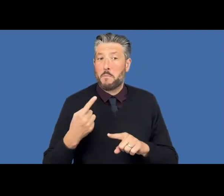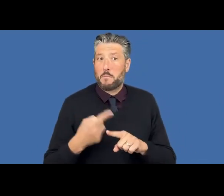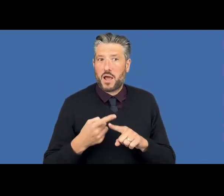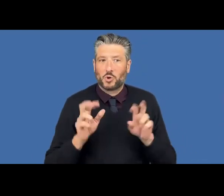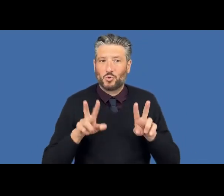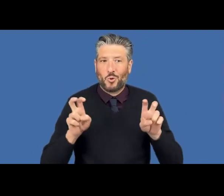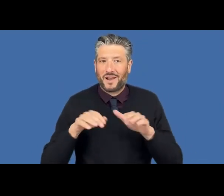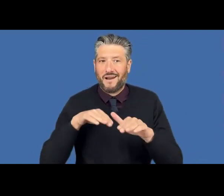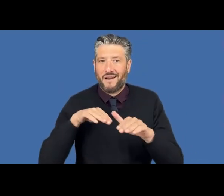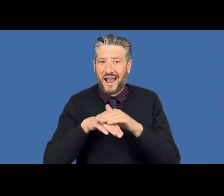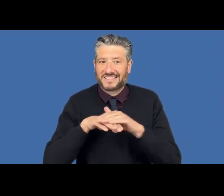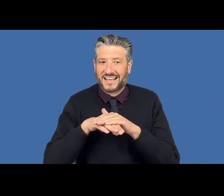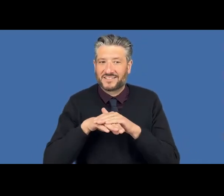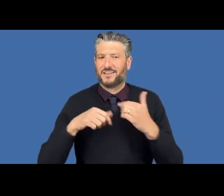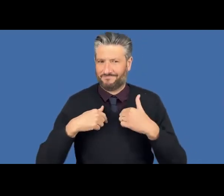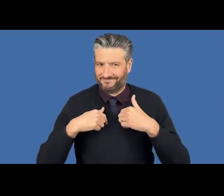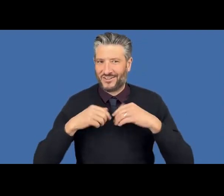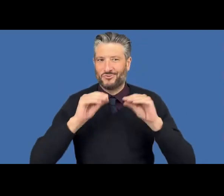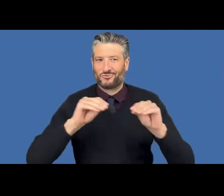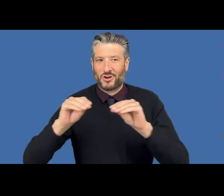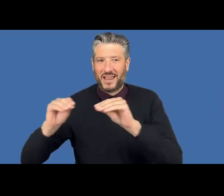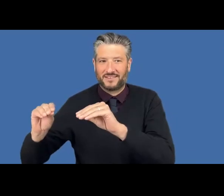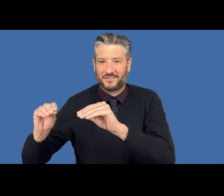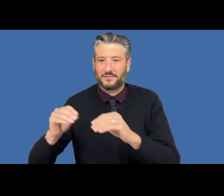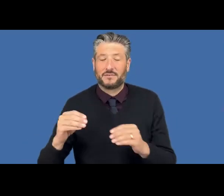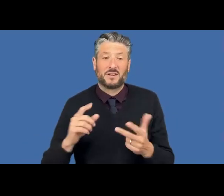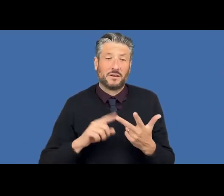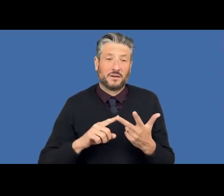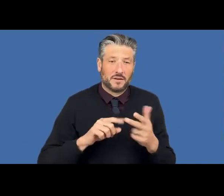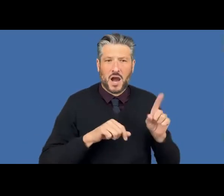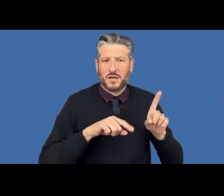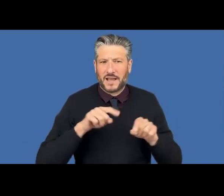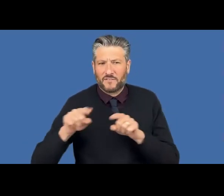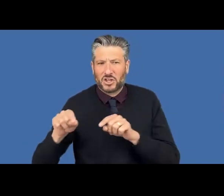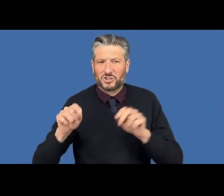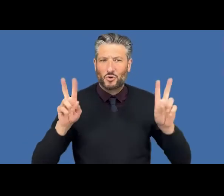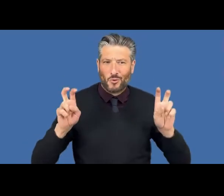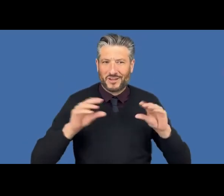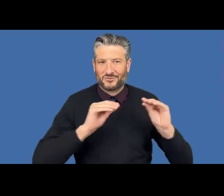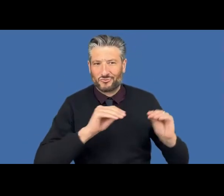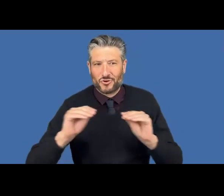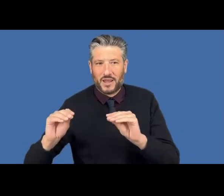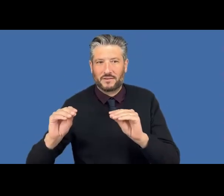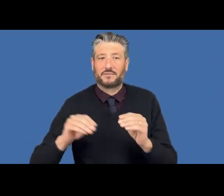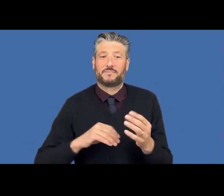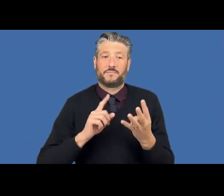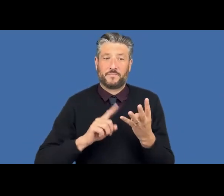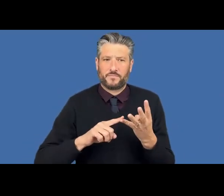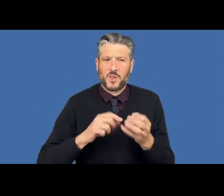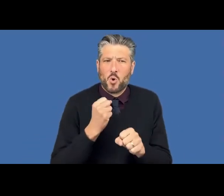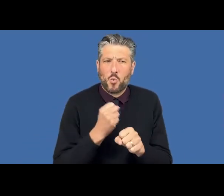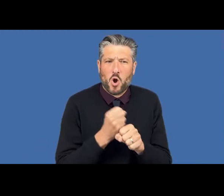disability, about diversity topics, and then more specialist training, role-based training on accessibility